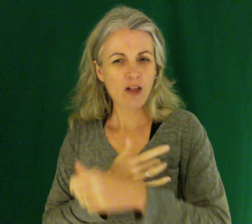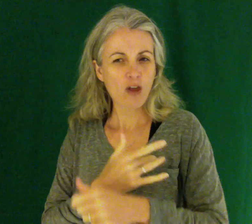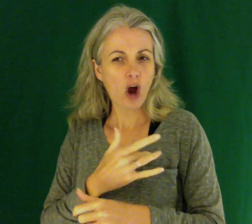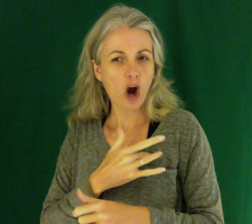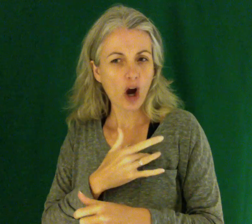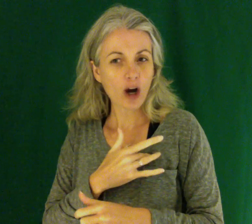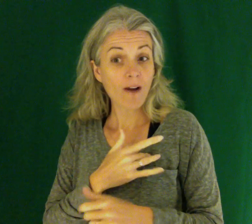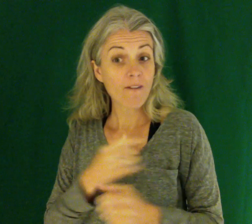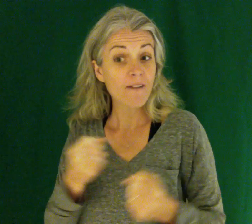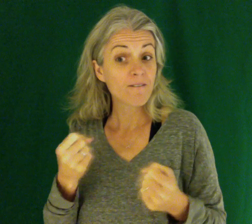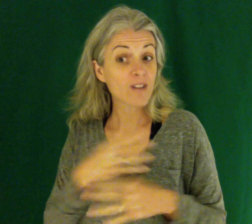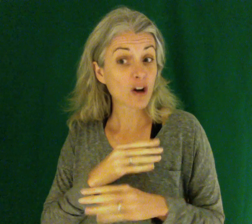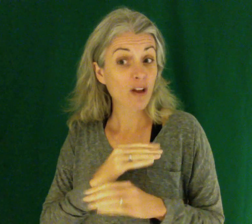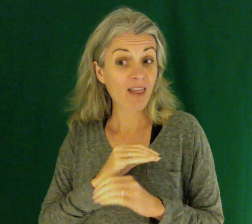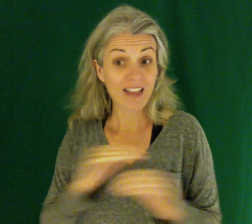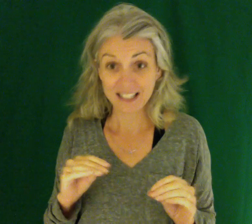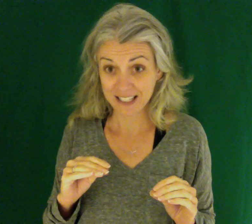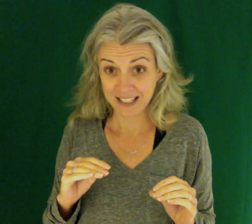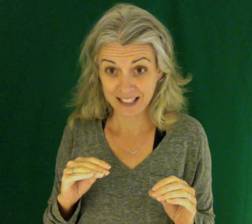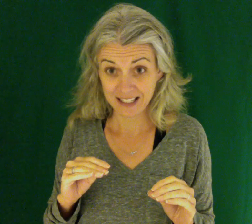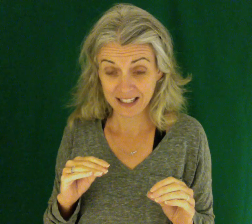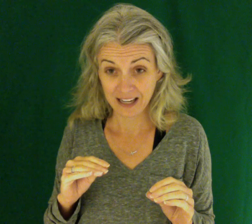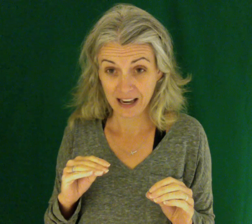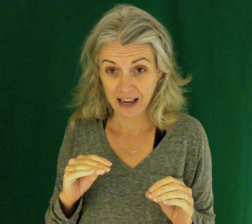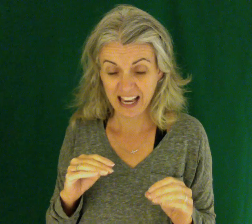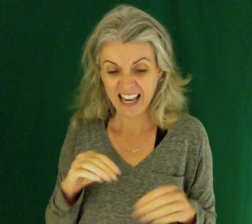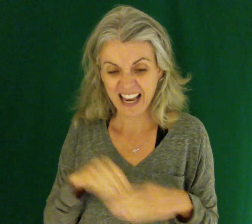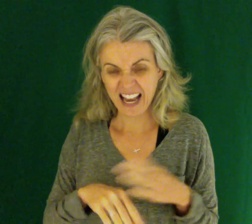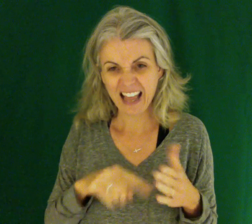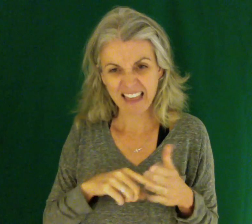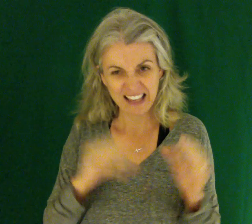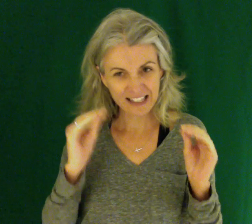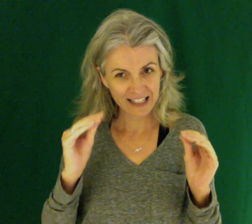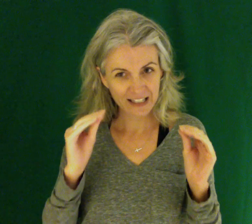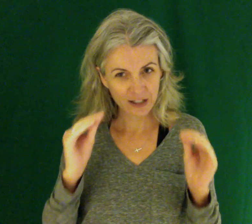fearlessness. In these teachings, what is said is that